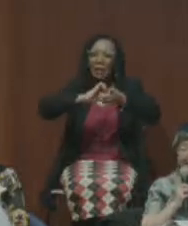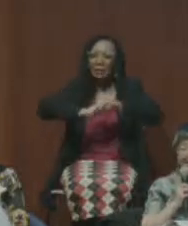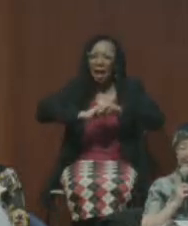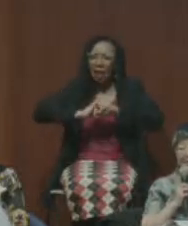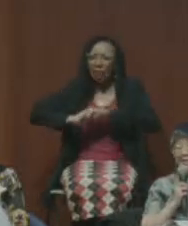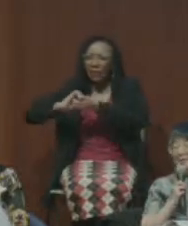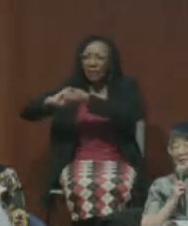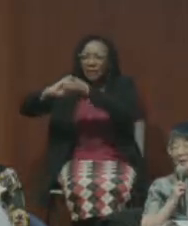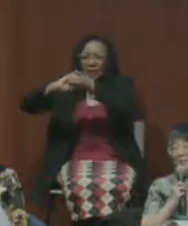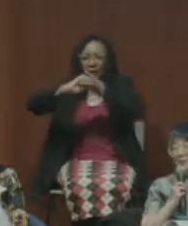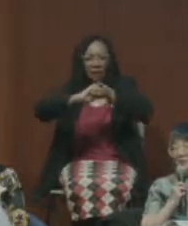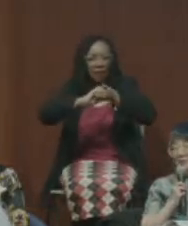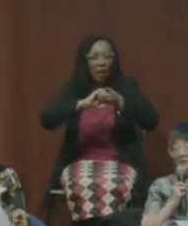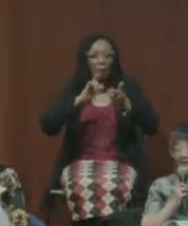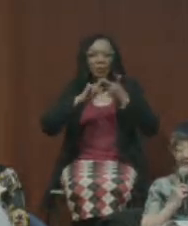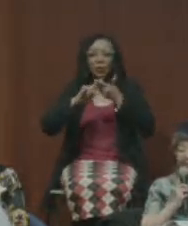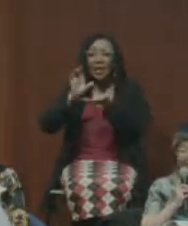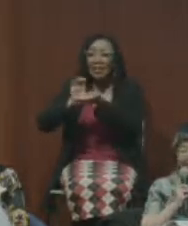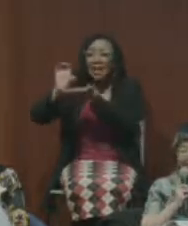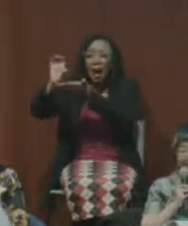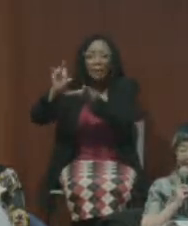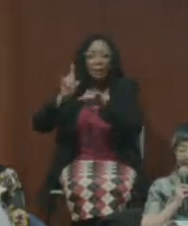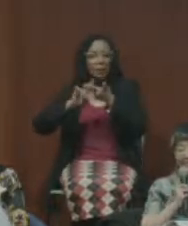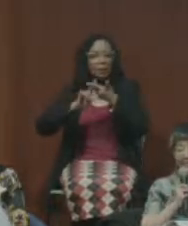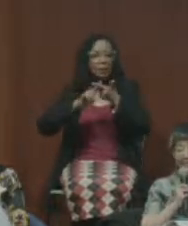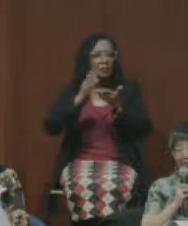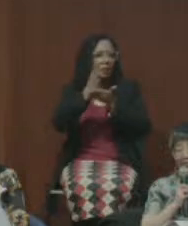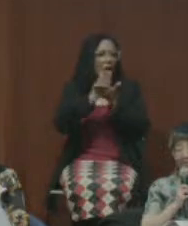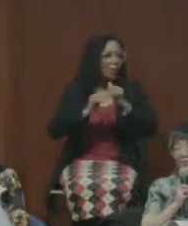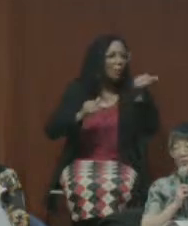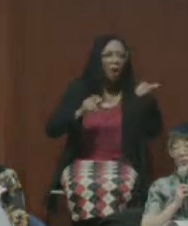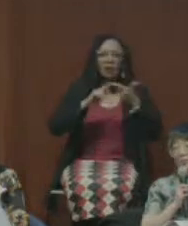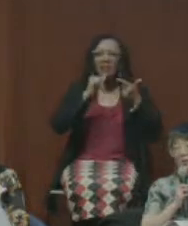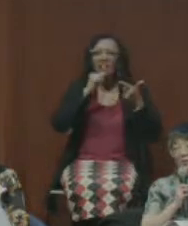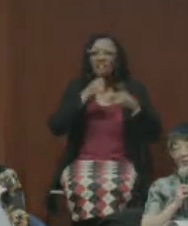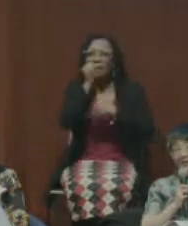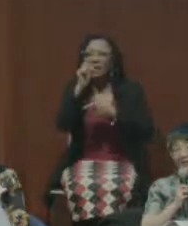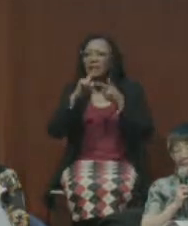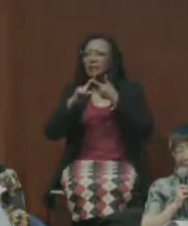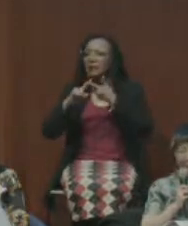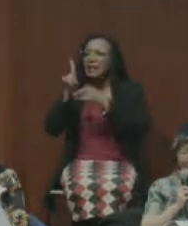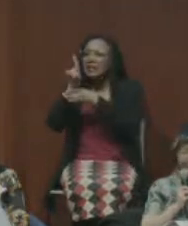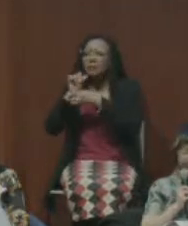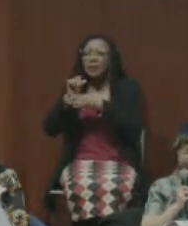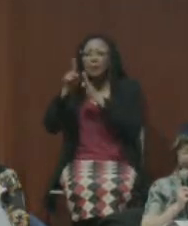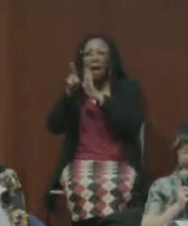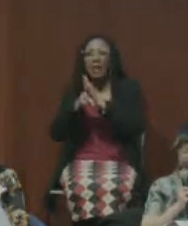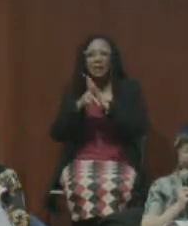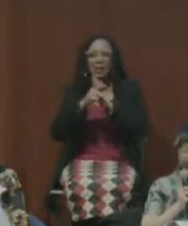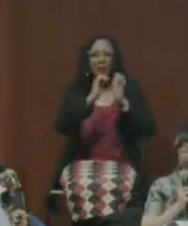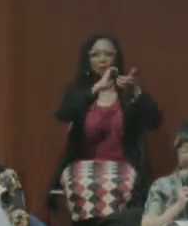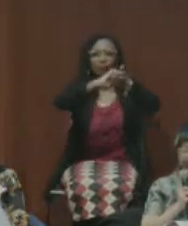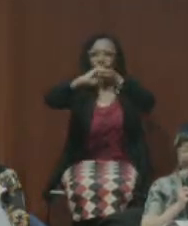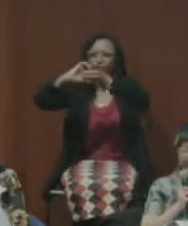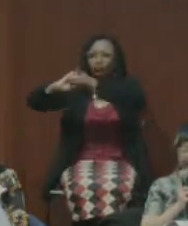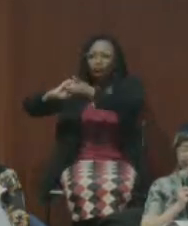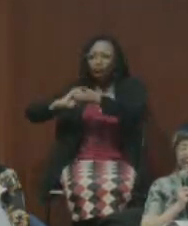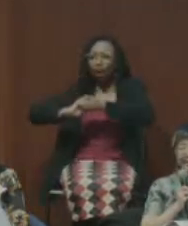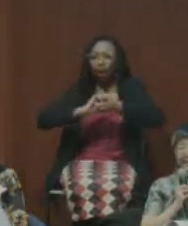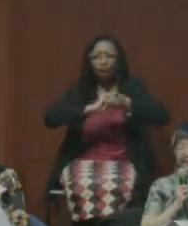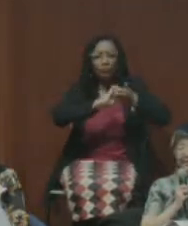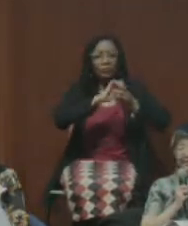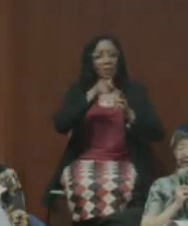between anti-capitalist, anti-racist, and feminist disability politics. And